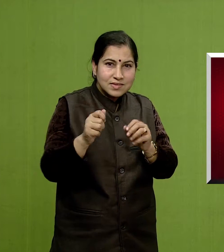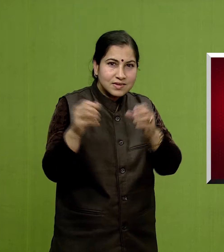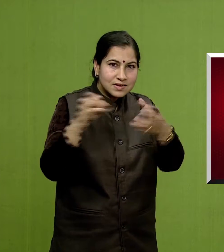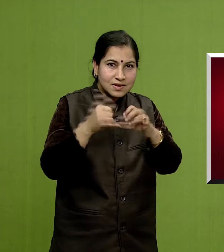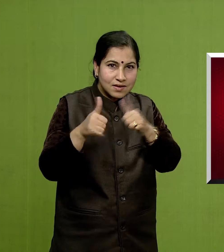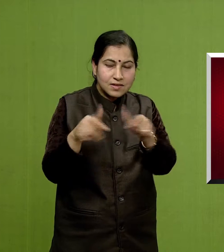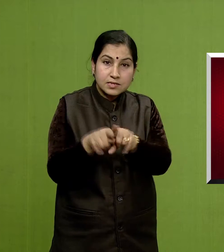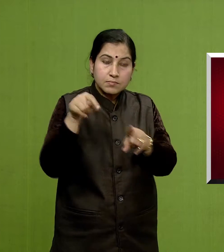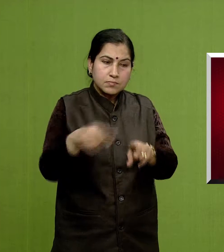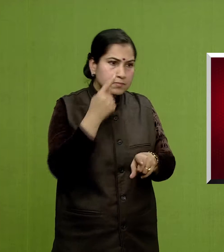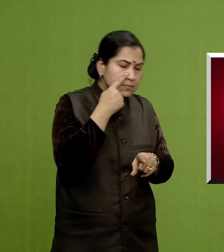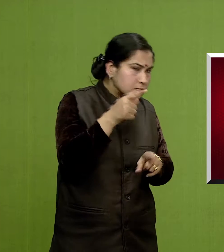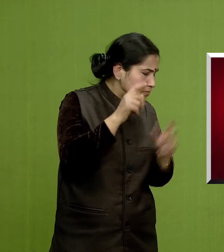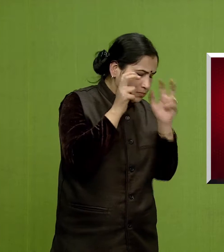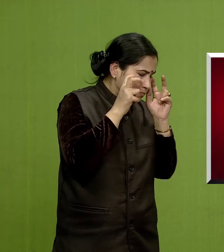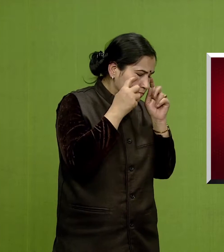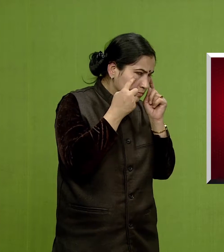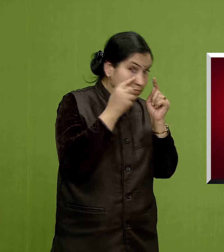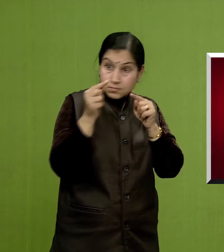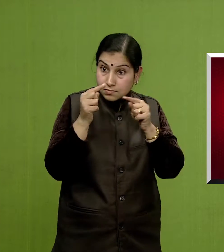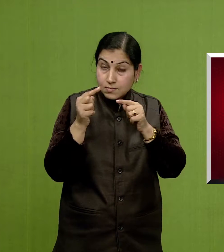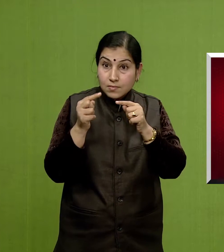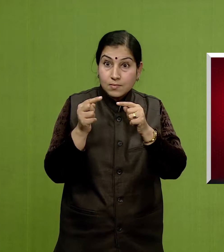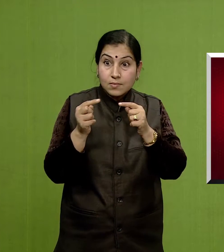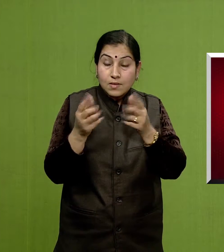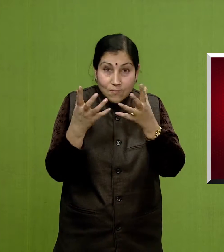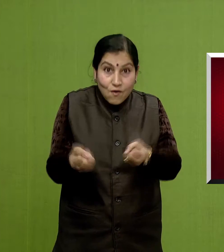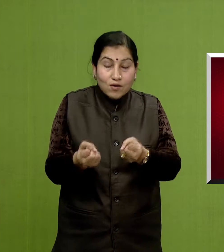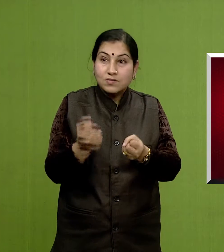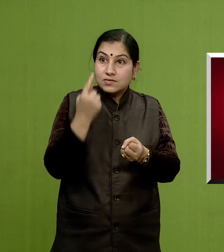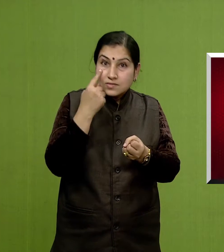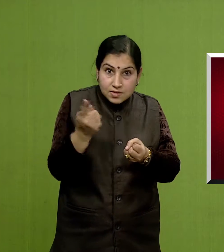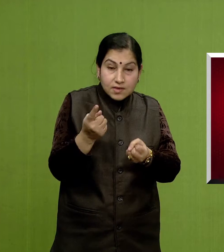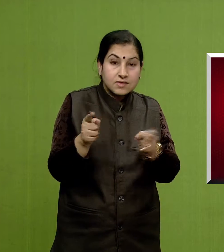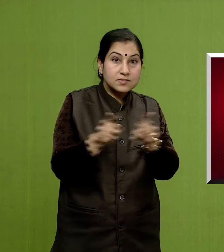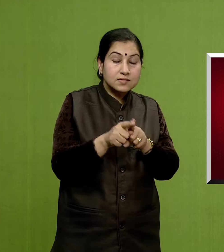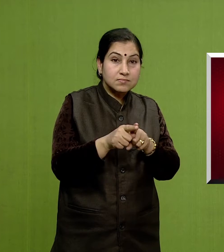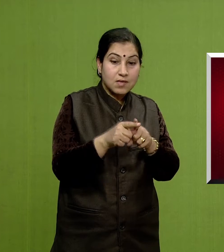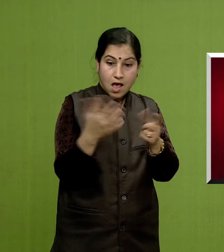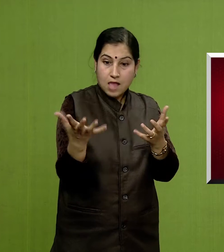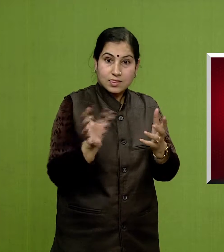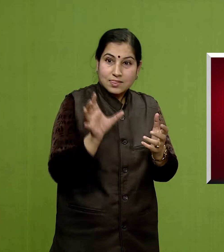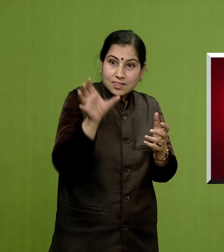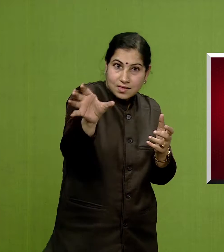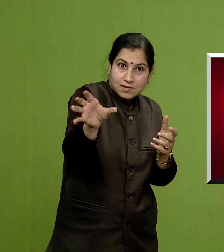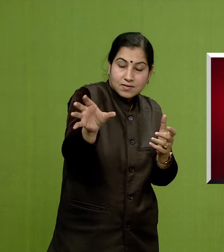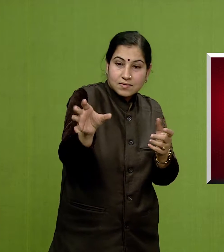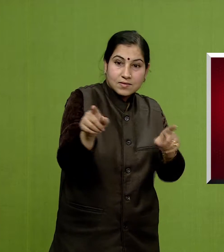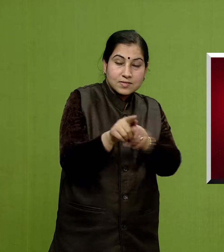she would get excited and move her arms and kick her